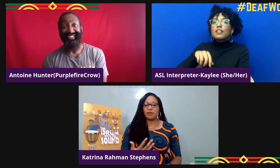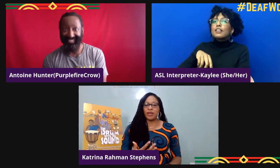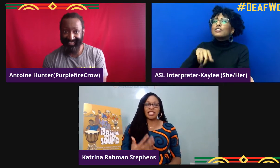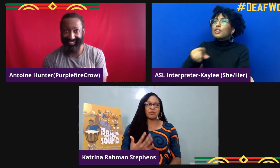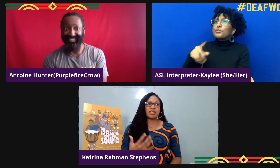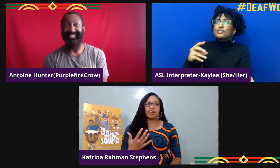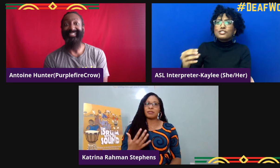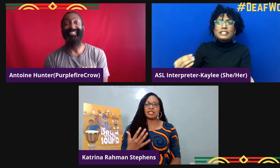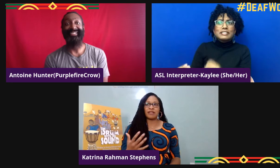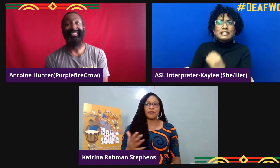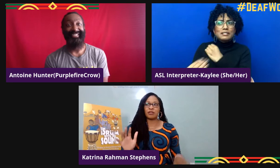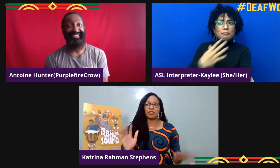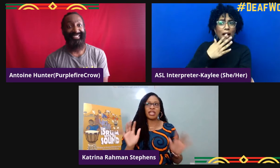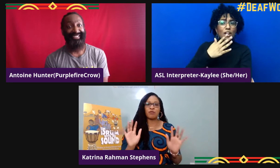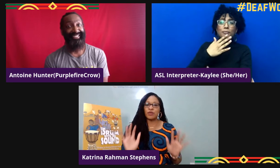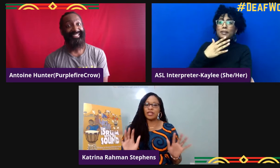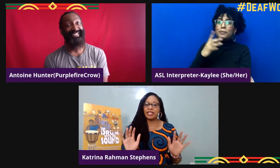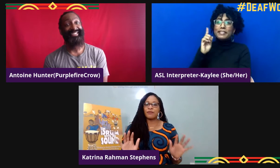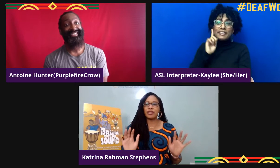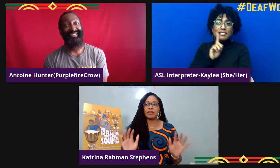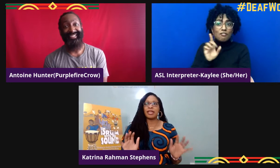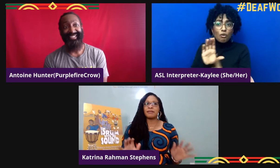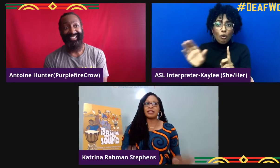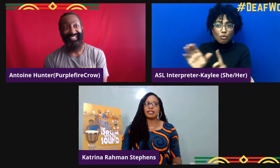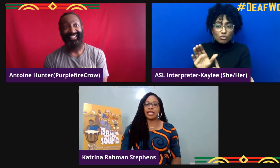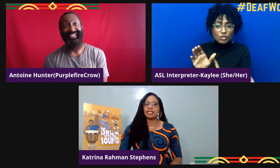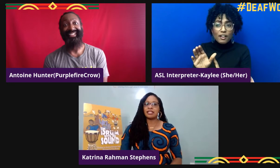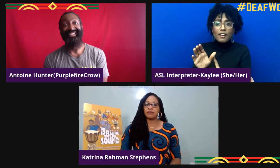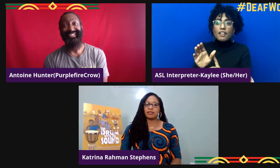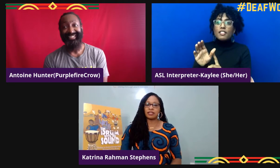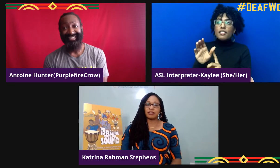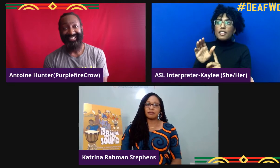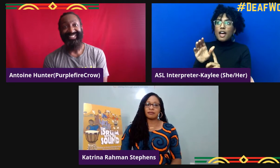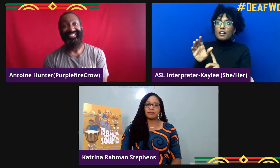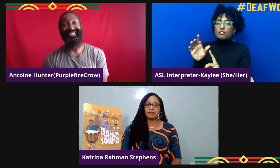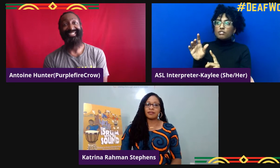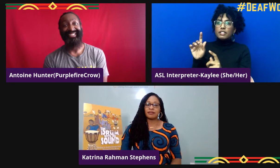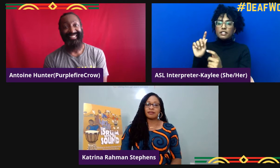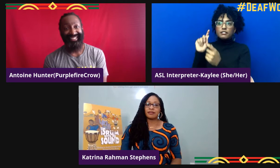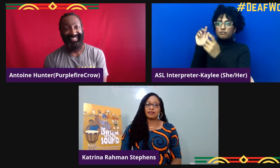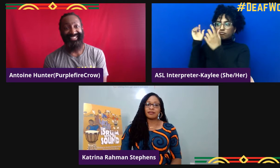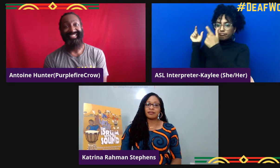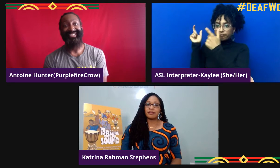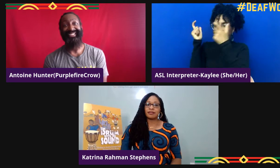inspired me in ways when it comes to deaf culture that really, really made me look at it differently.